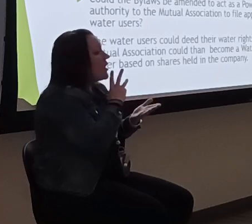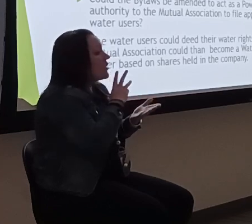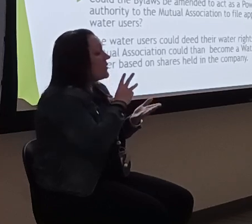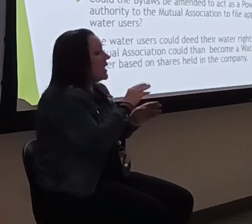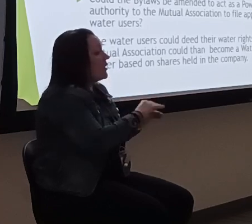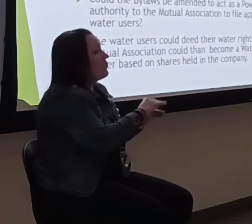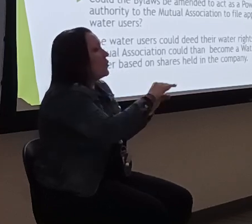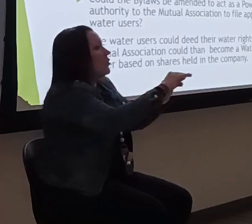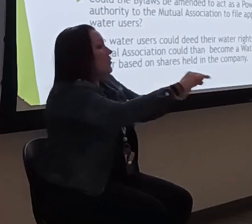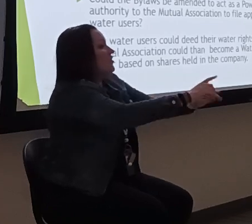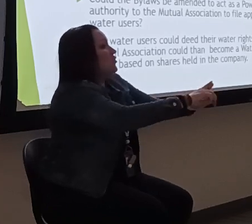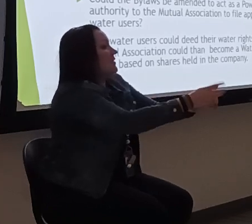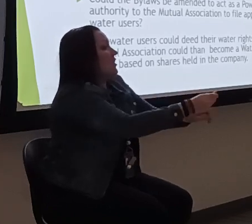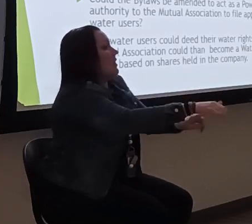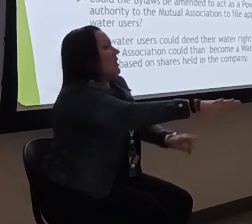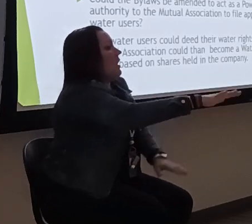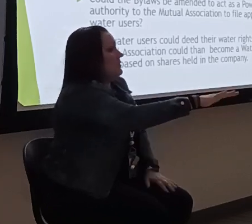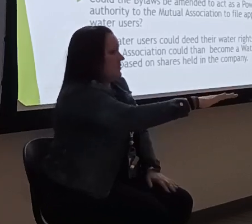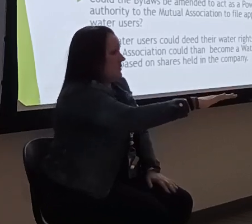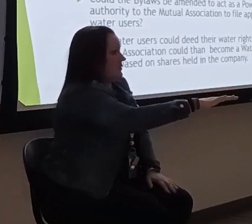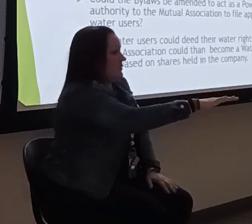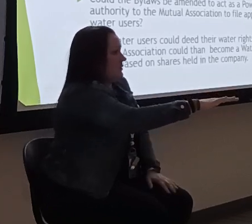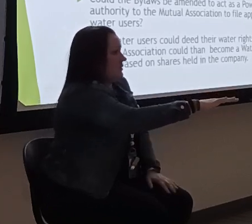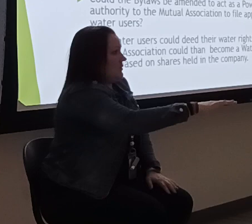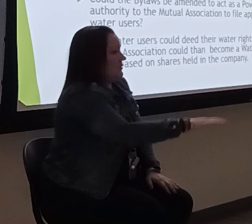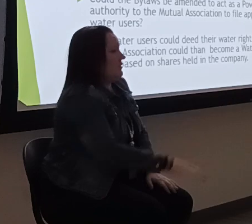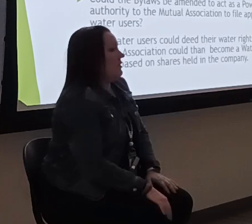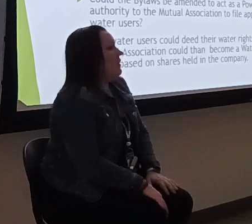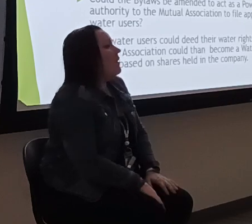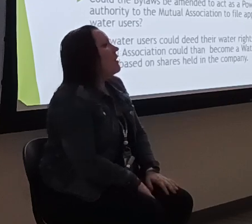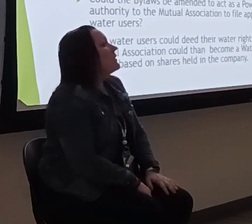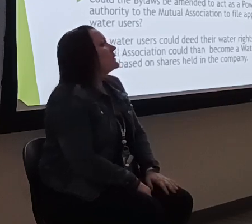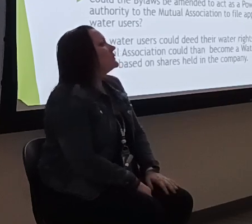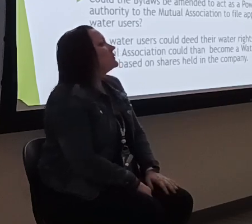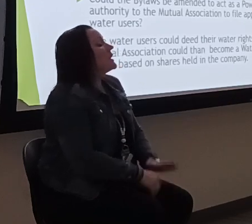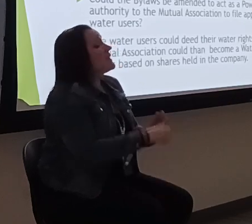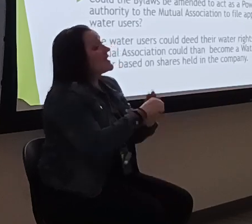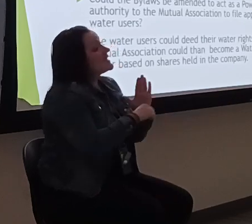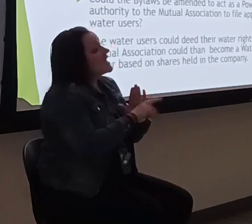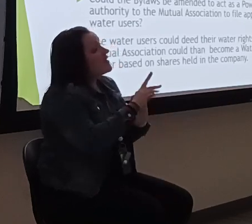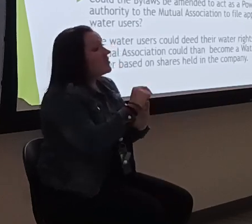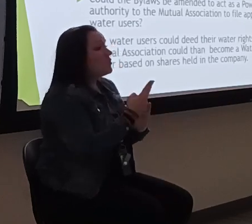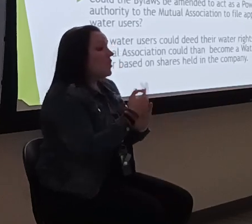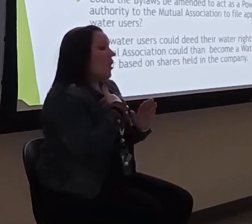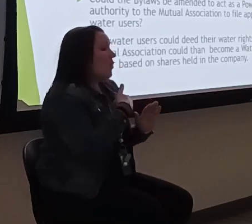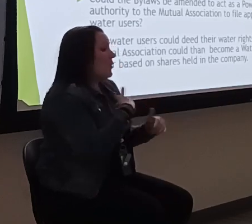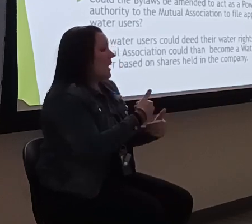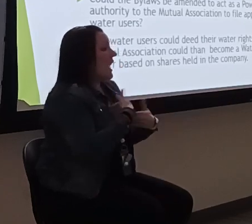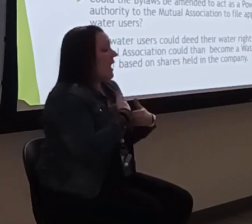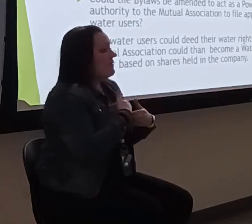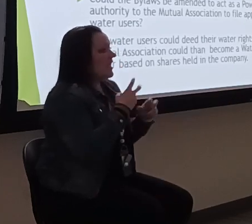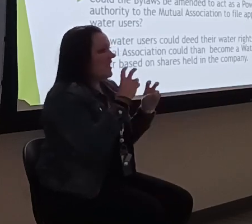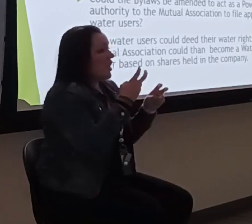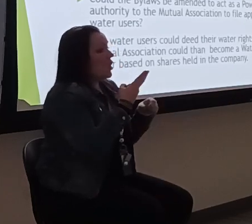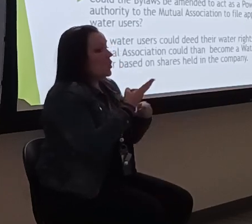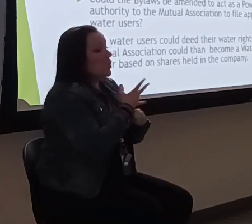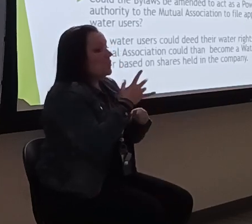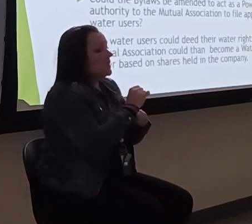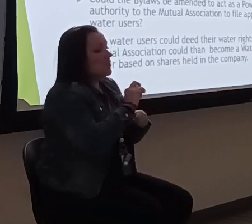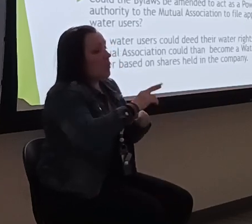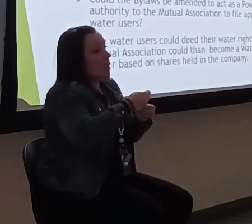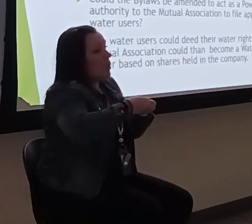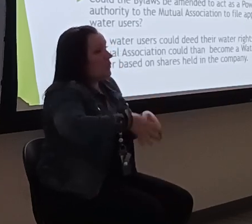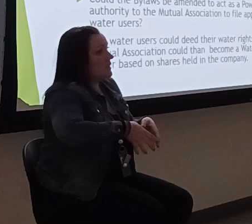different land to maintain the validity of the water right. In the state of Utah, we have a use it or lose it. If the